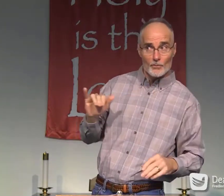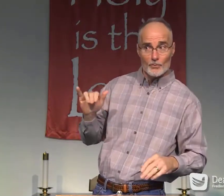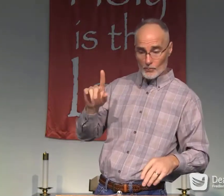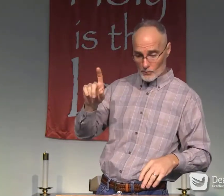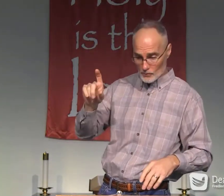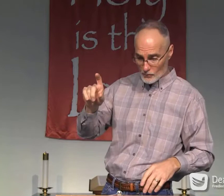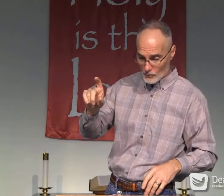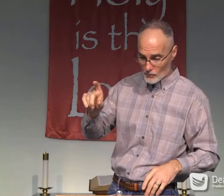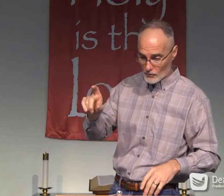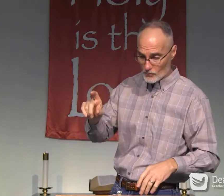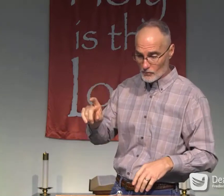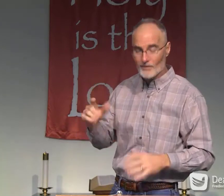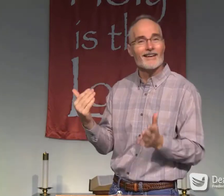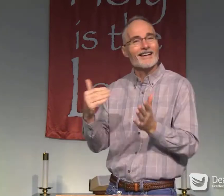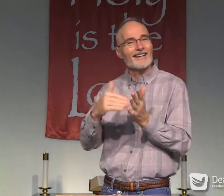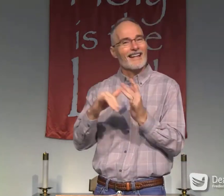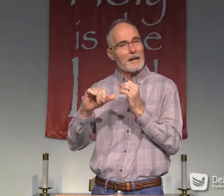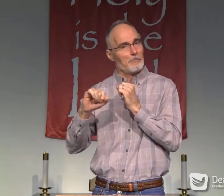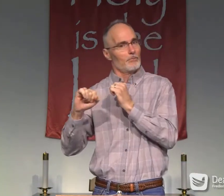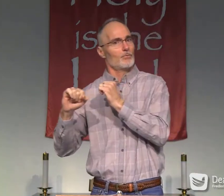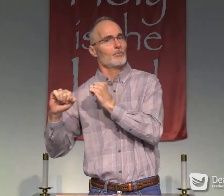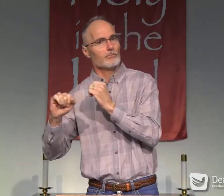Maybe we should move too.